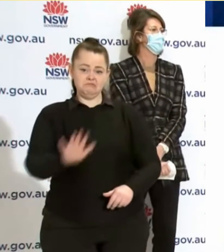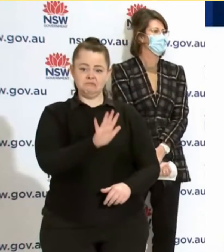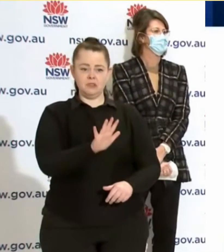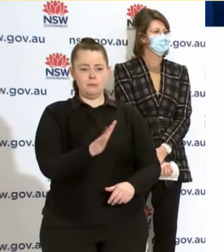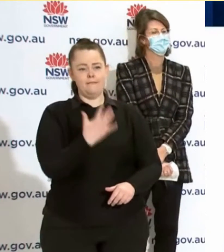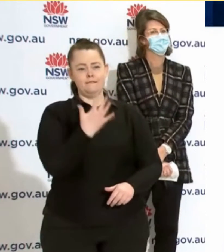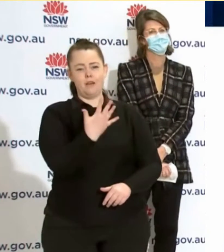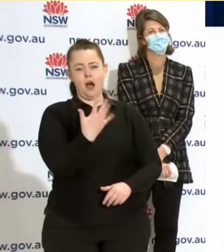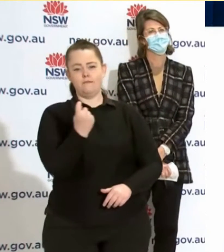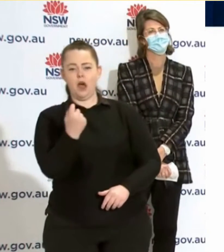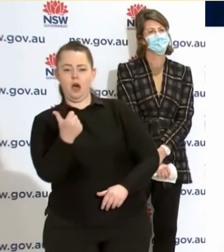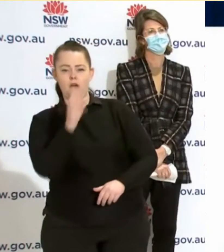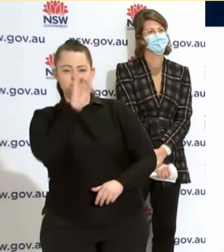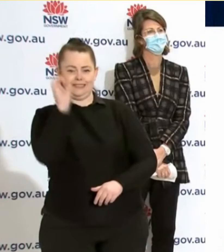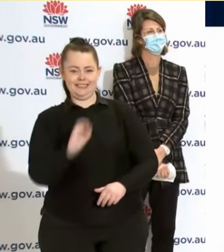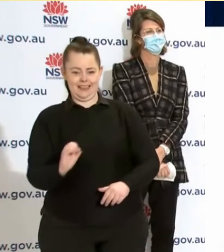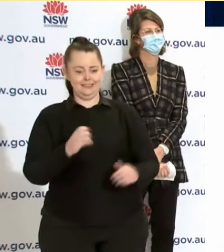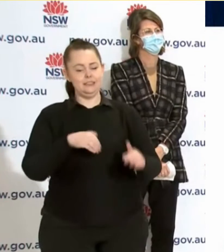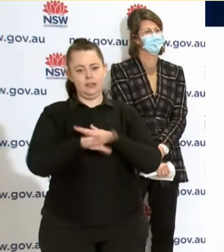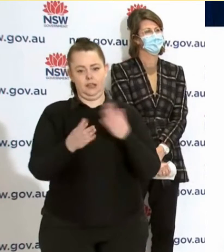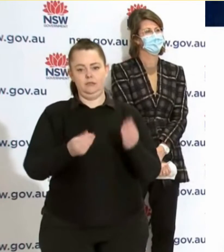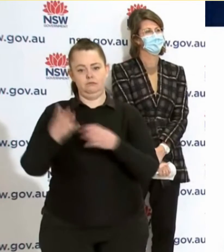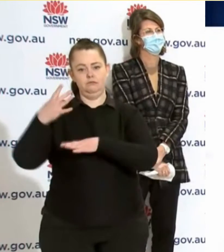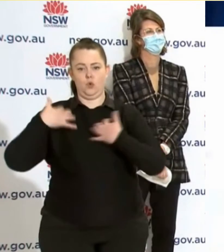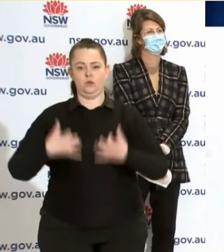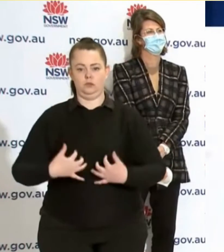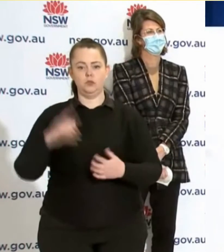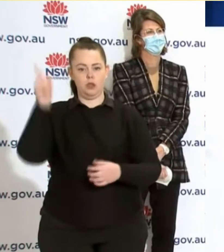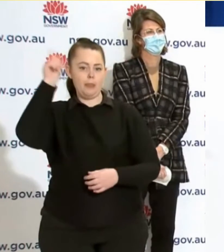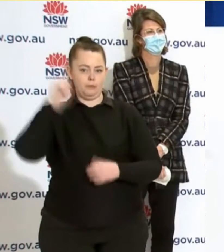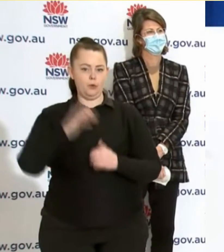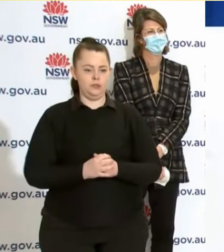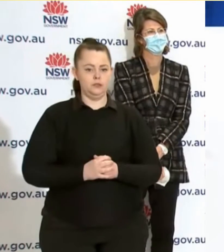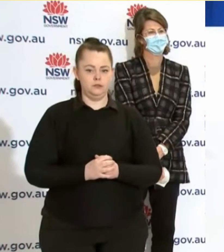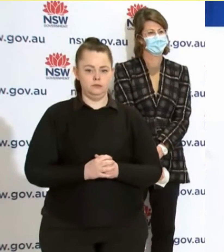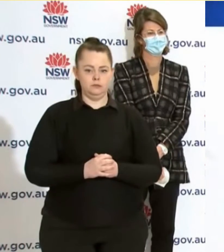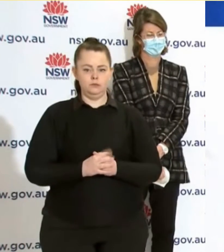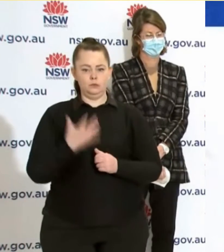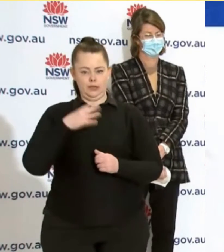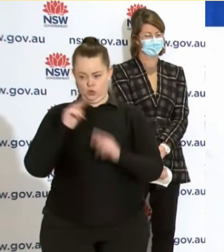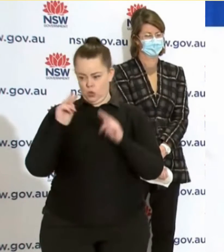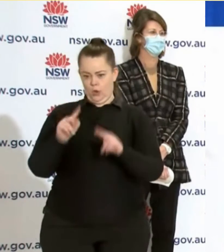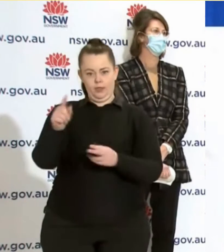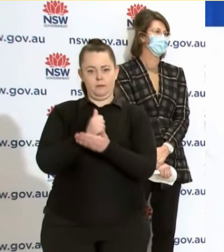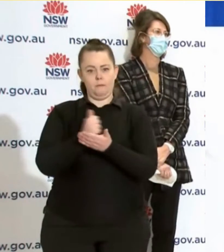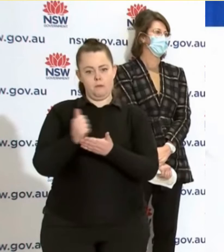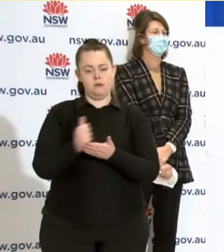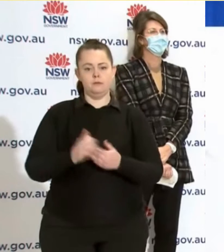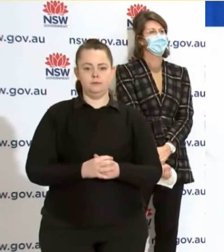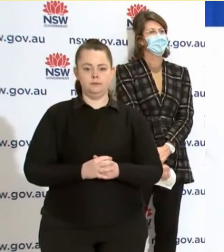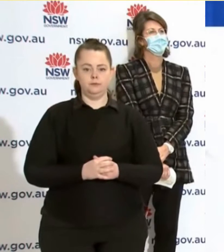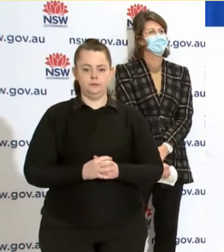moment. So obviously the case numbers determine what the capacity constraints are, but know that when we started the